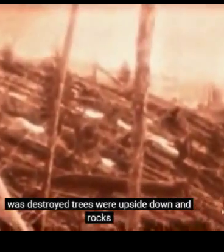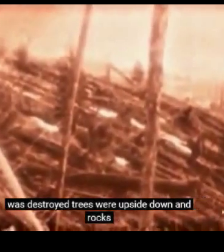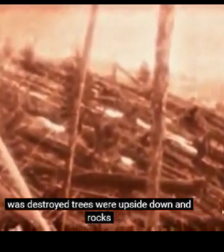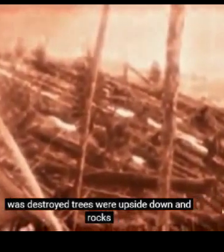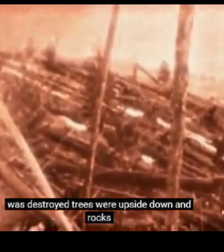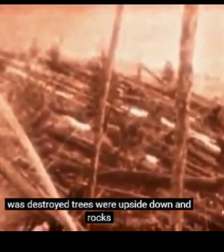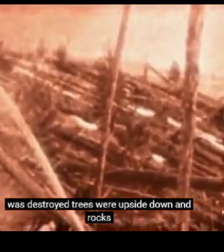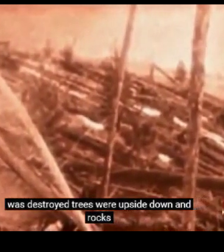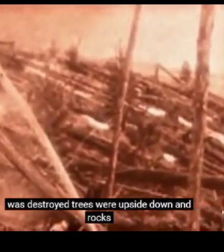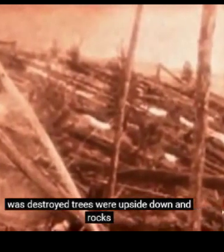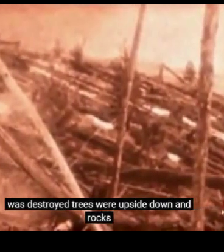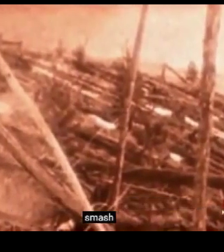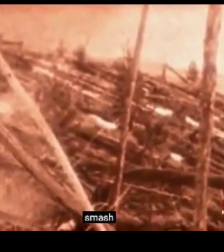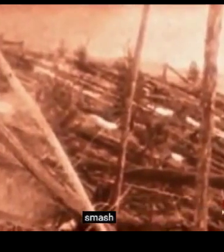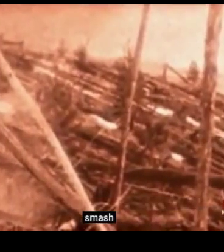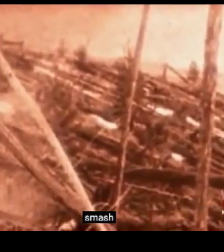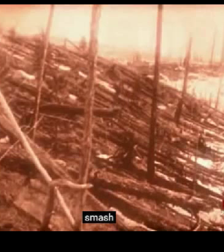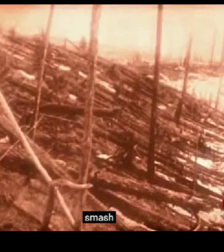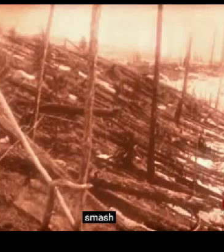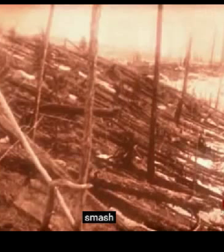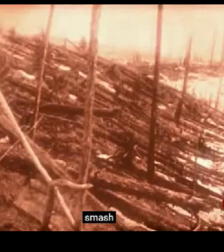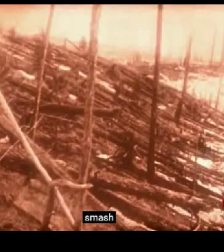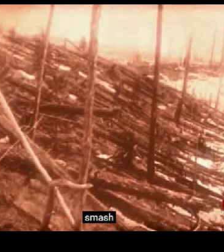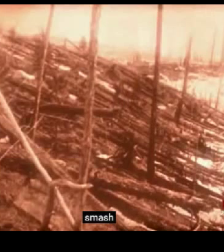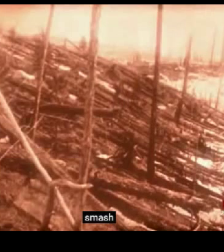down, and rocks smashed.